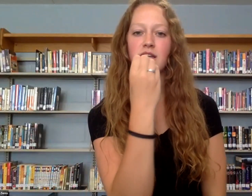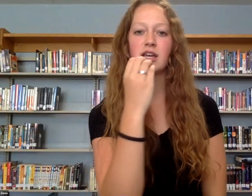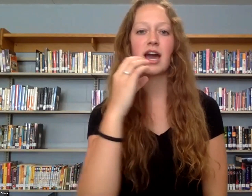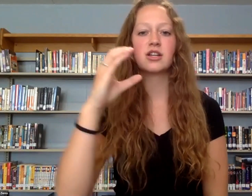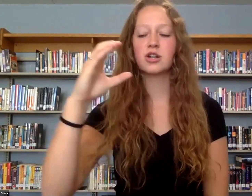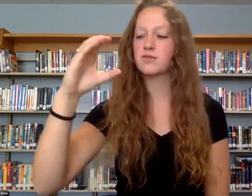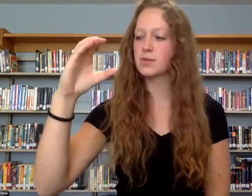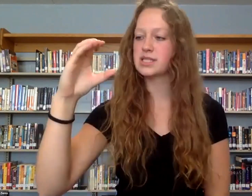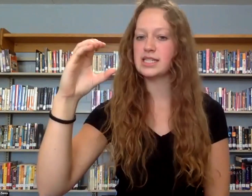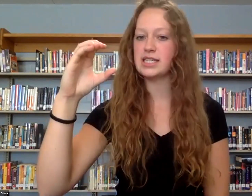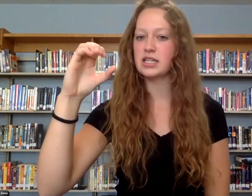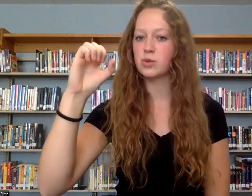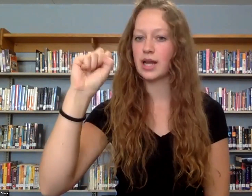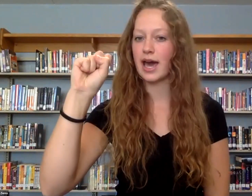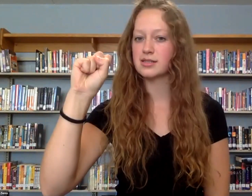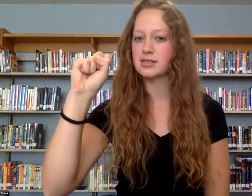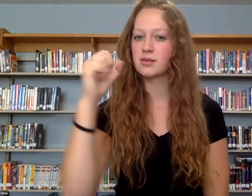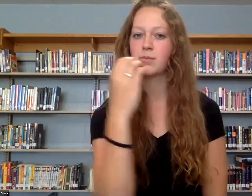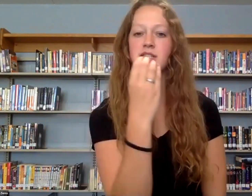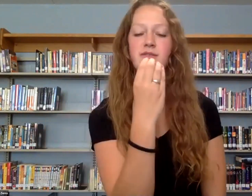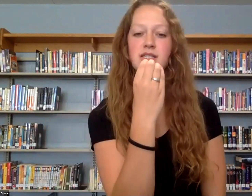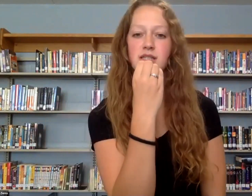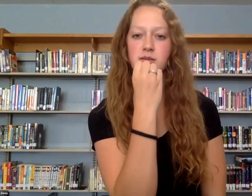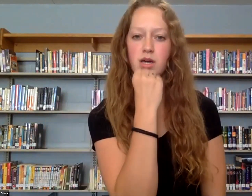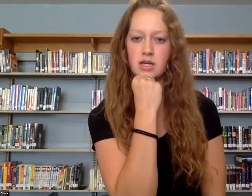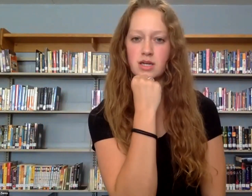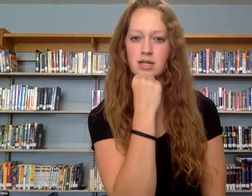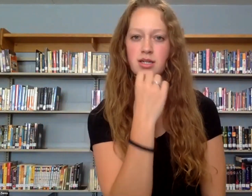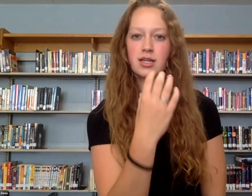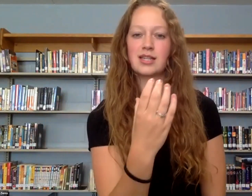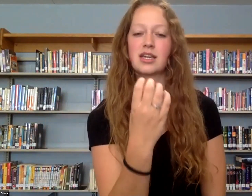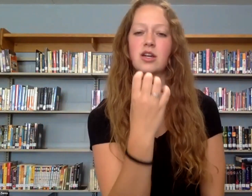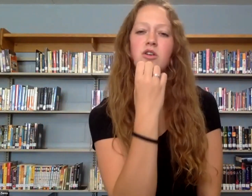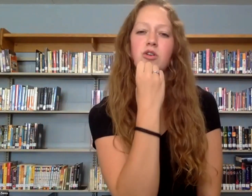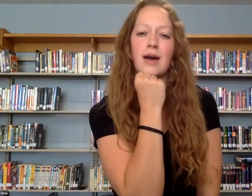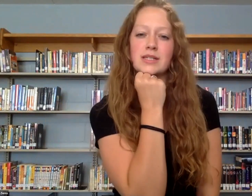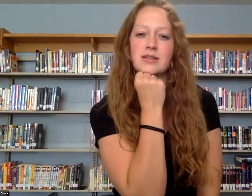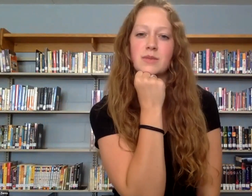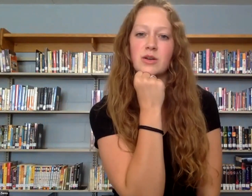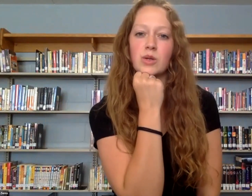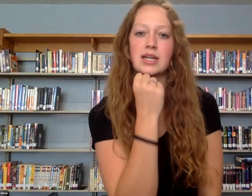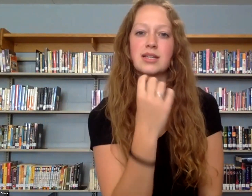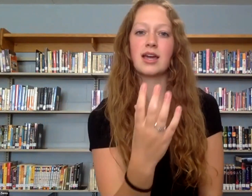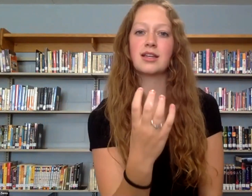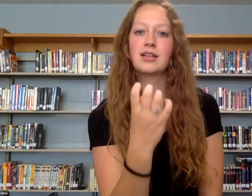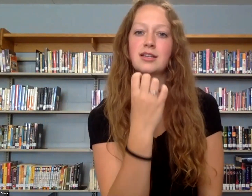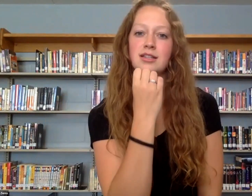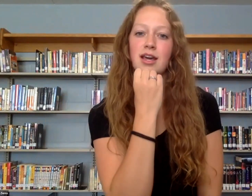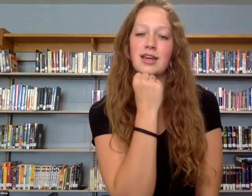it kind of turns from a C into an S, but it's facing this way. It's like you're grabbing something and holding it tight. Like,